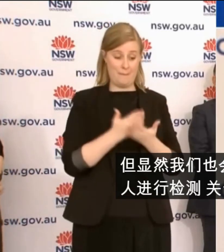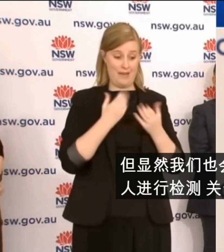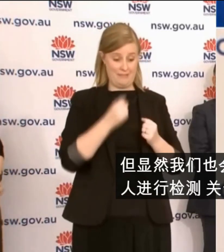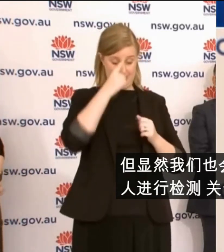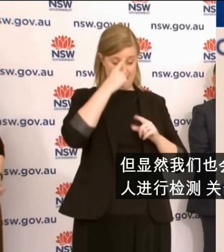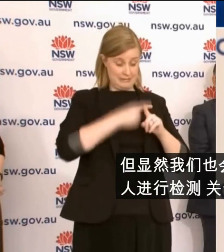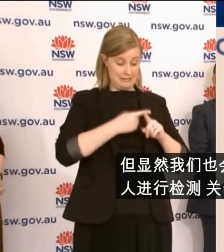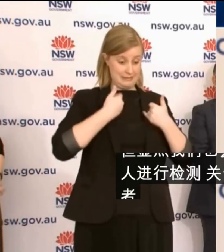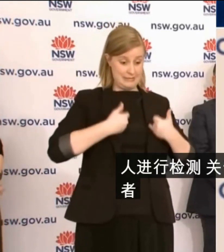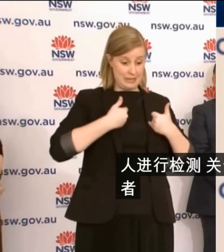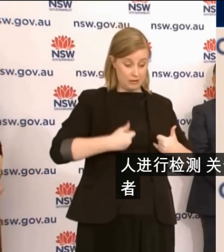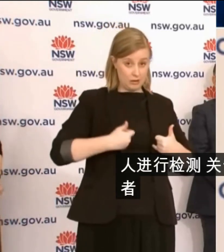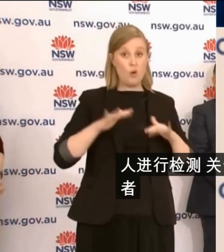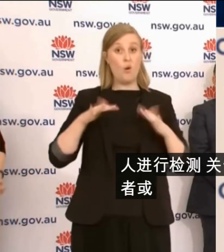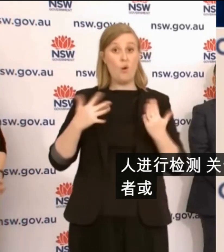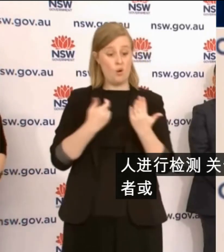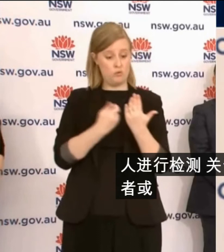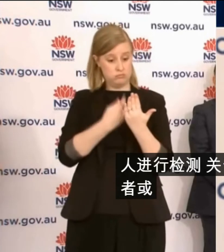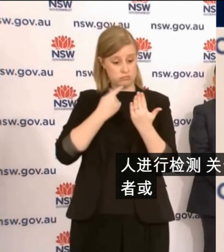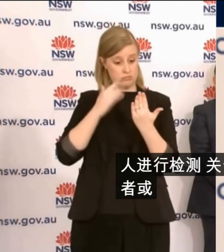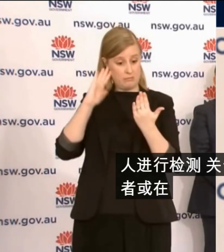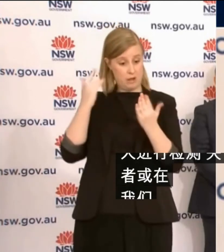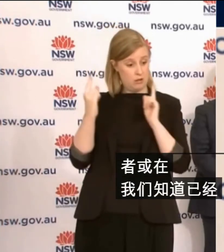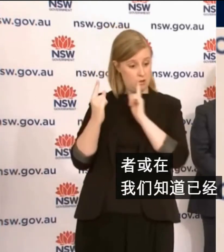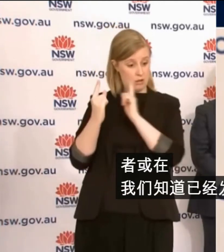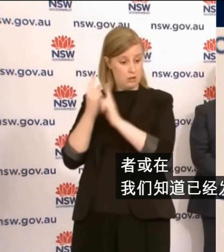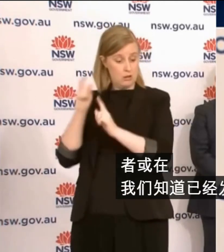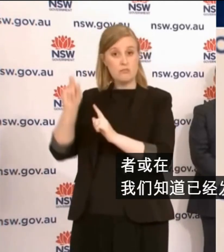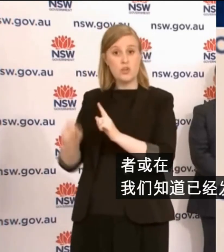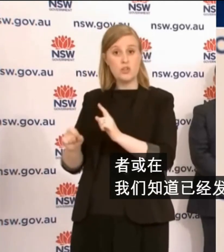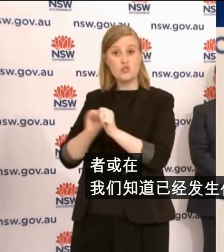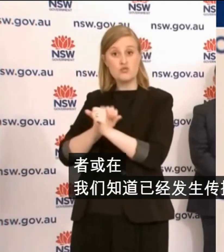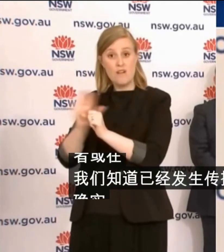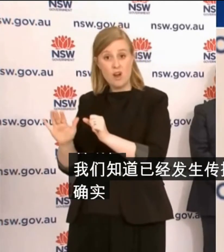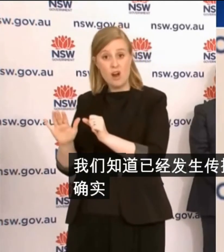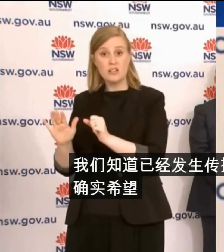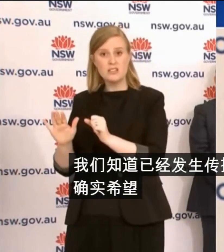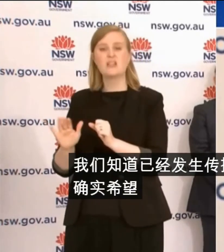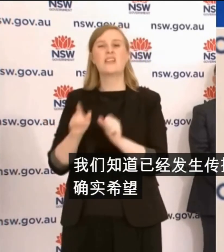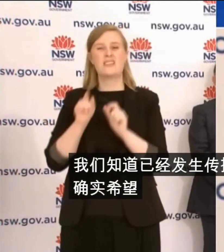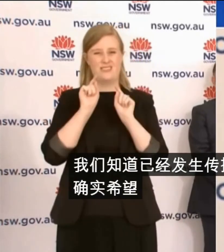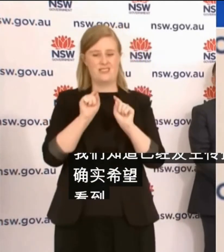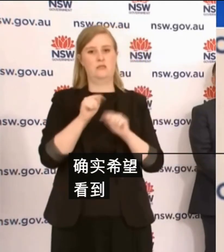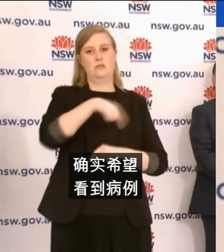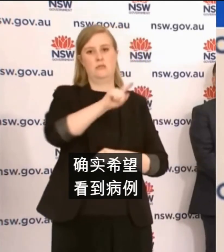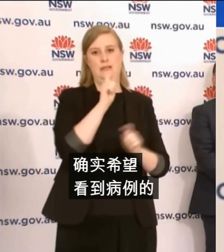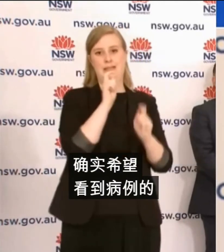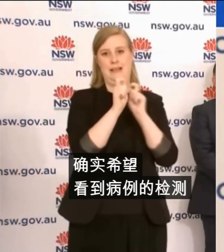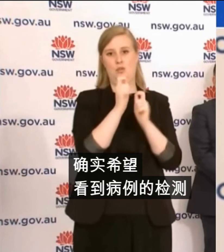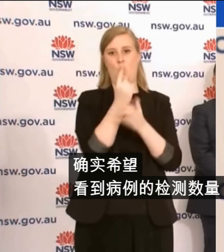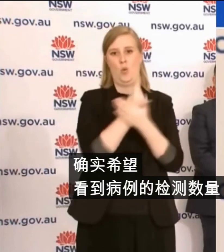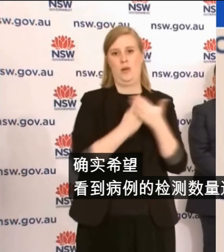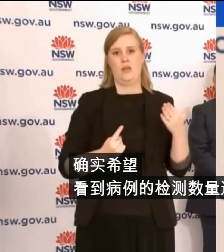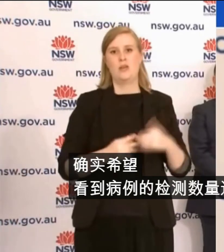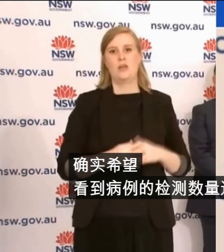if they're household contacts of cases or in workplace settings where we know transmission has happened. So we do want to see the